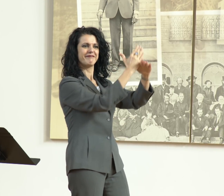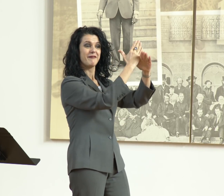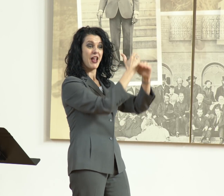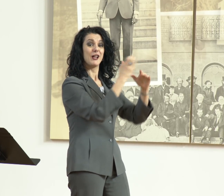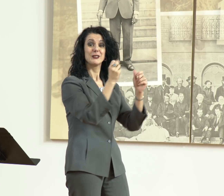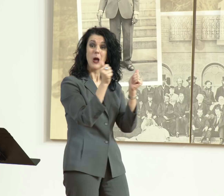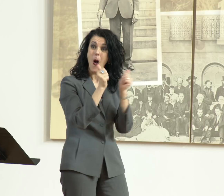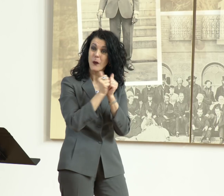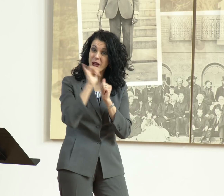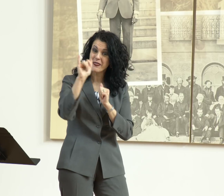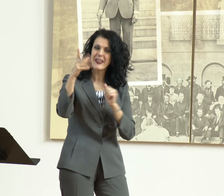his classic sign,